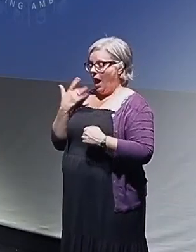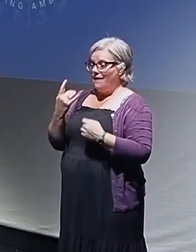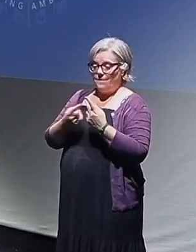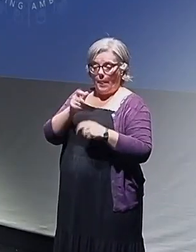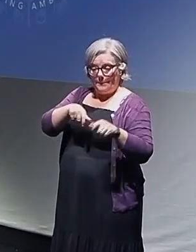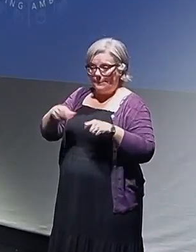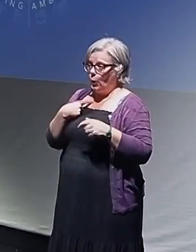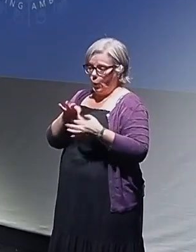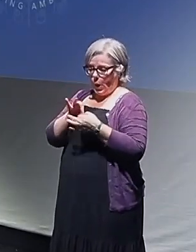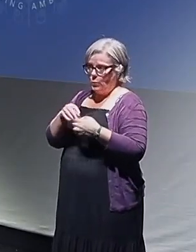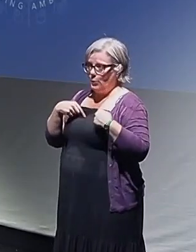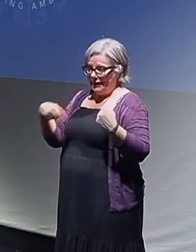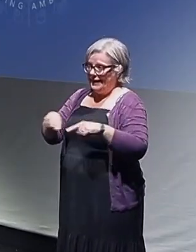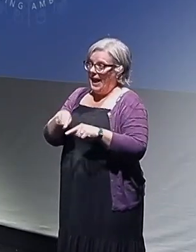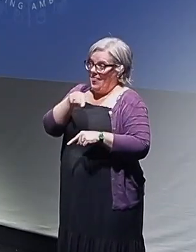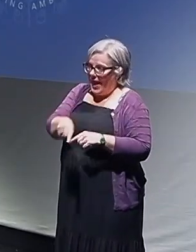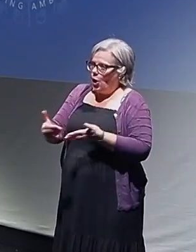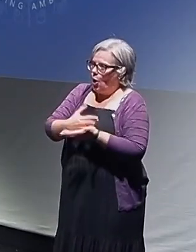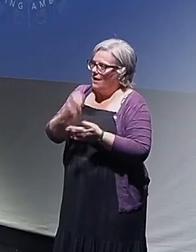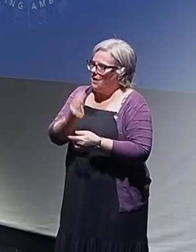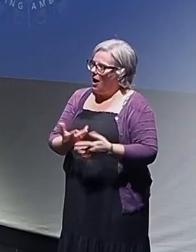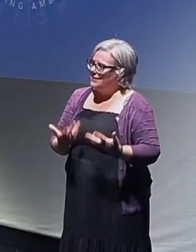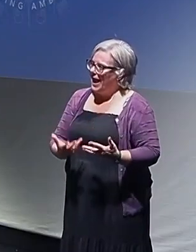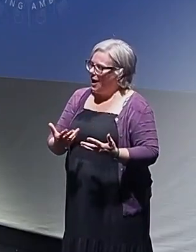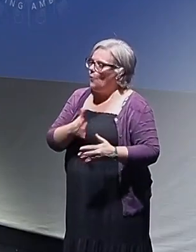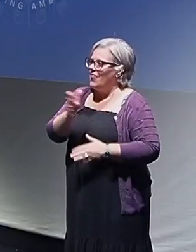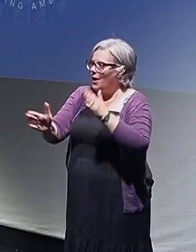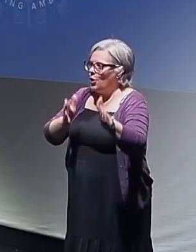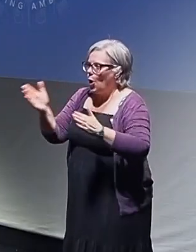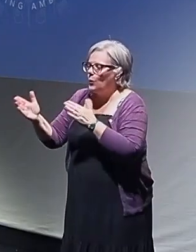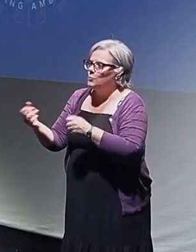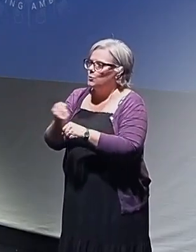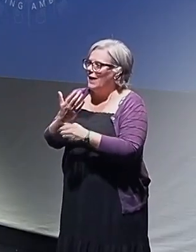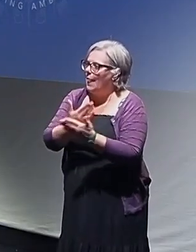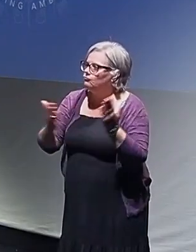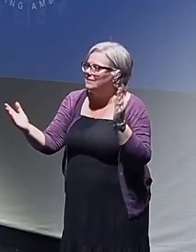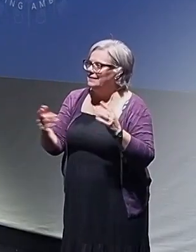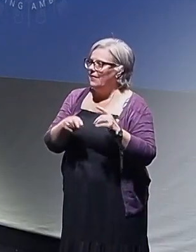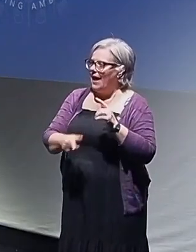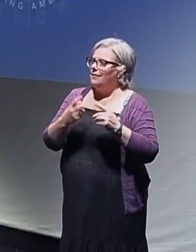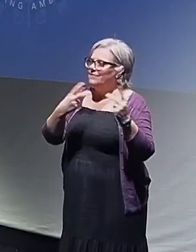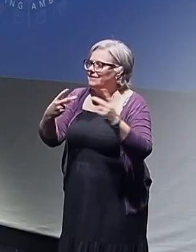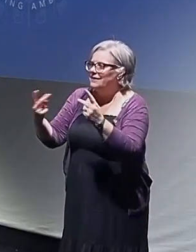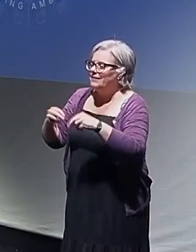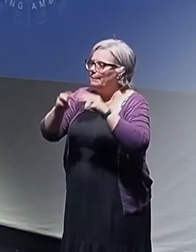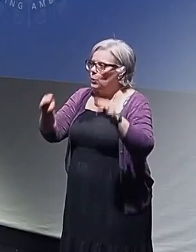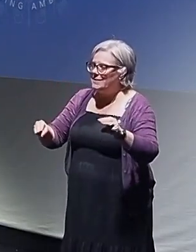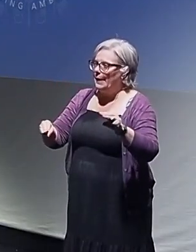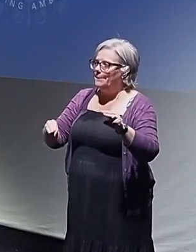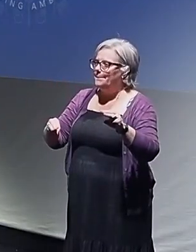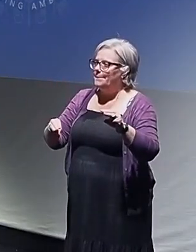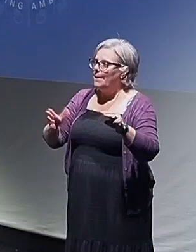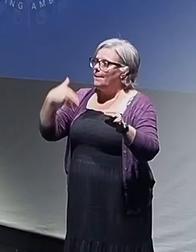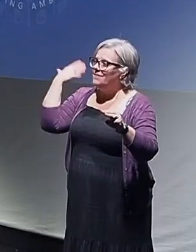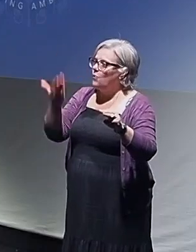who is close to me collects art and goes to galleries and museums when they never did before. Every single person. And